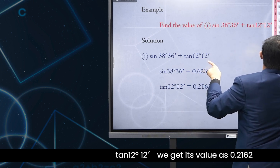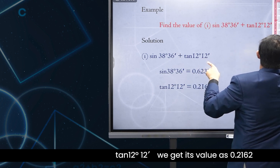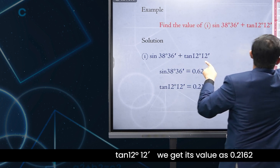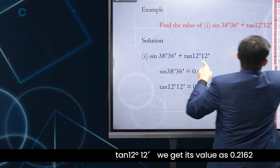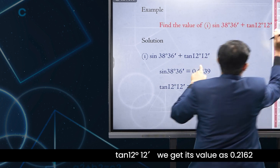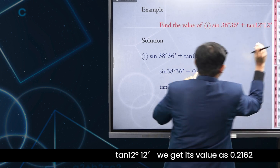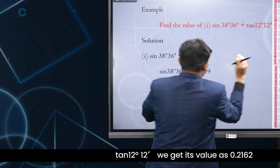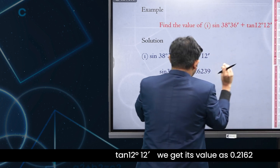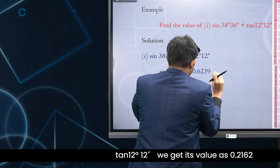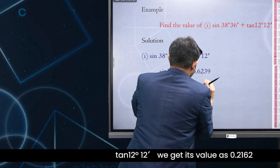0.2162.